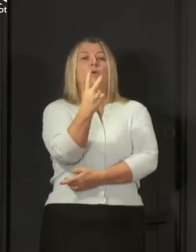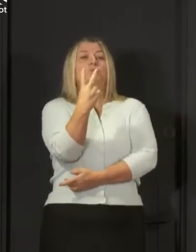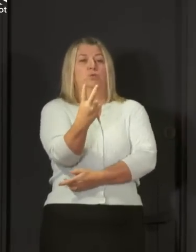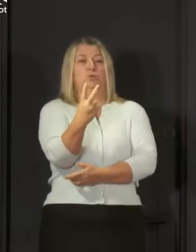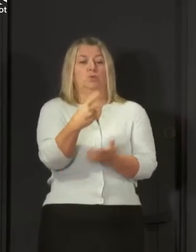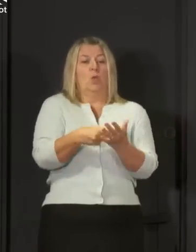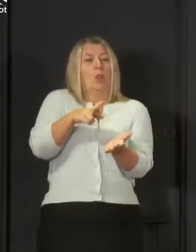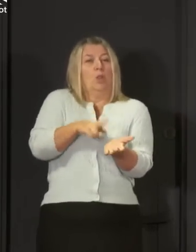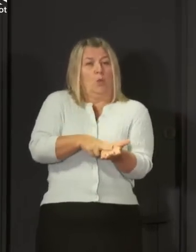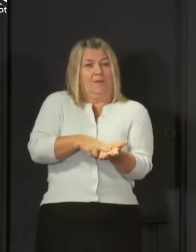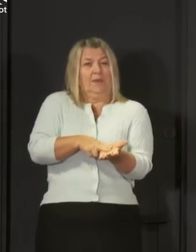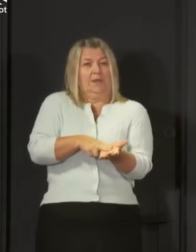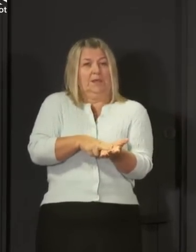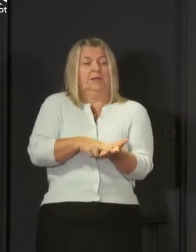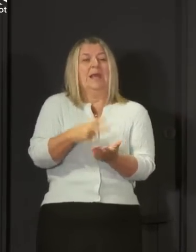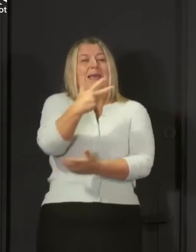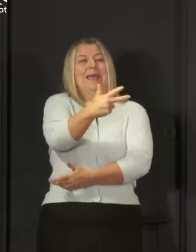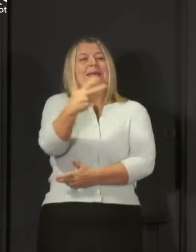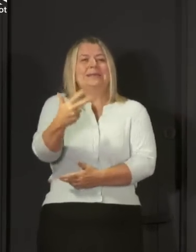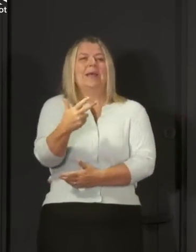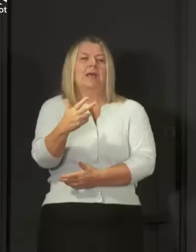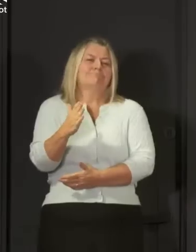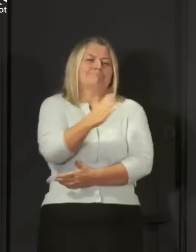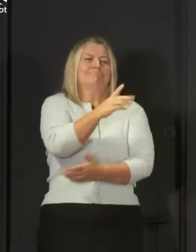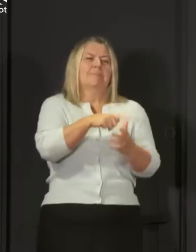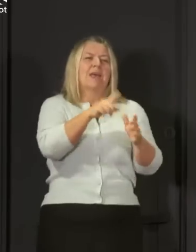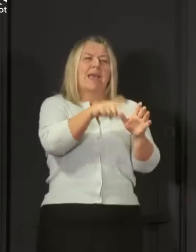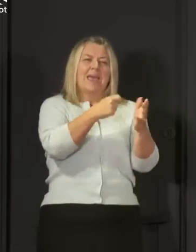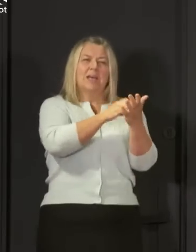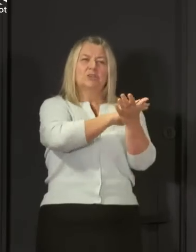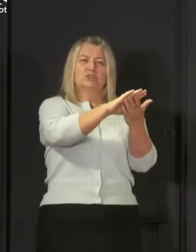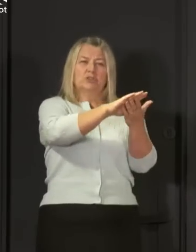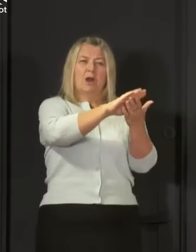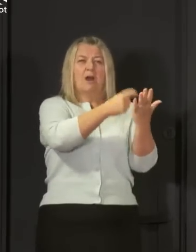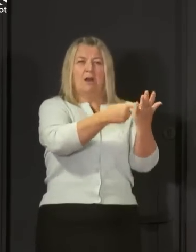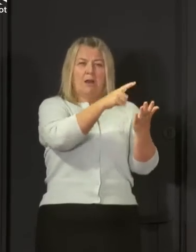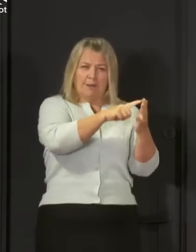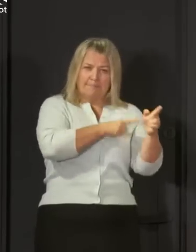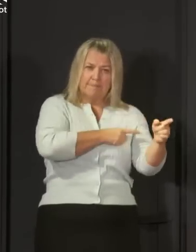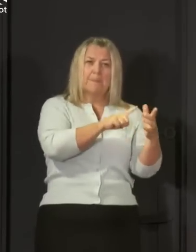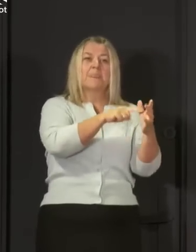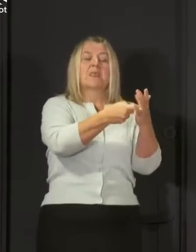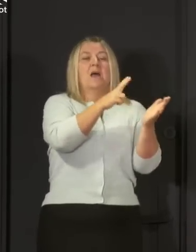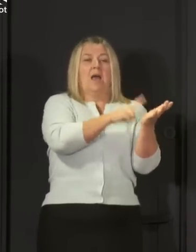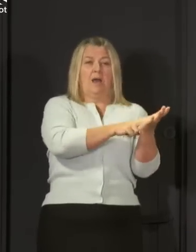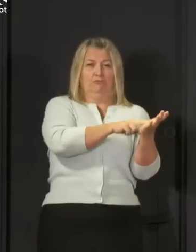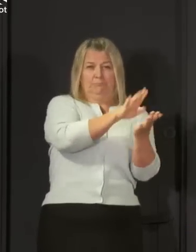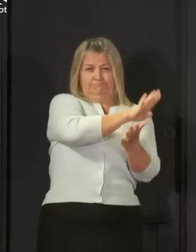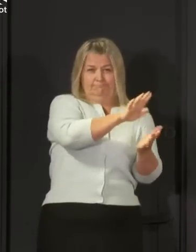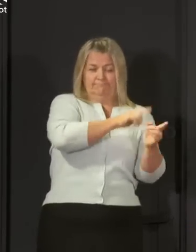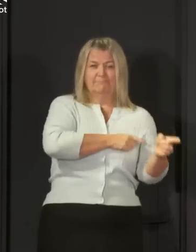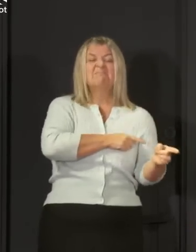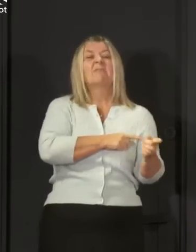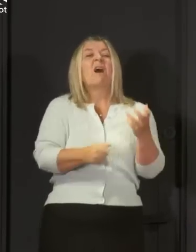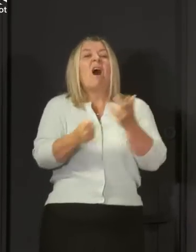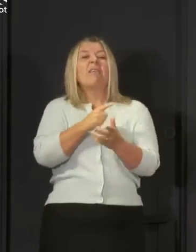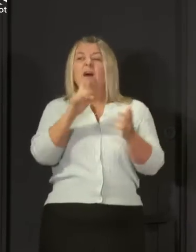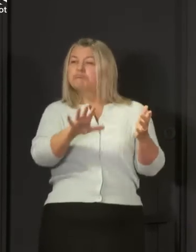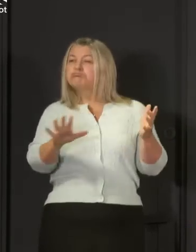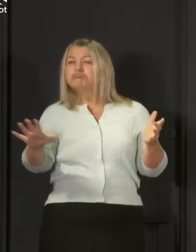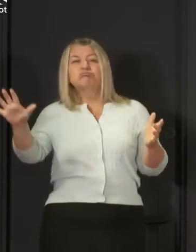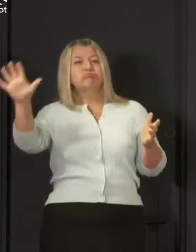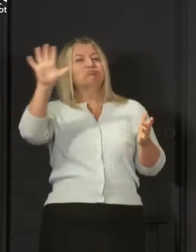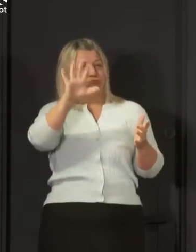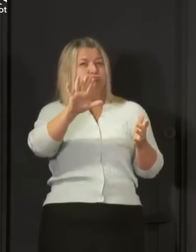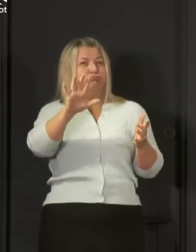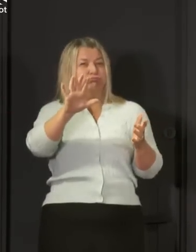Lothian and 88 in Ayrshire and Arran. The remaining cases are spread across 8 other health board areas. The only health boards